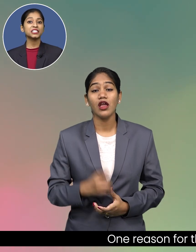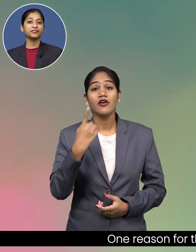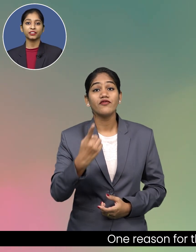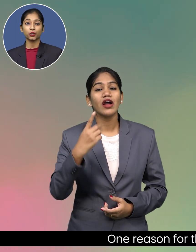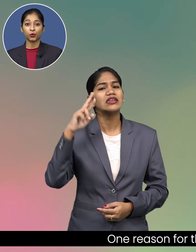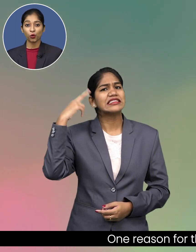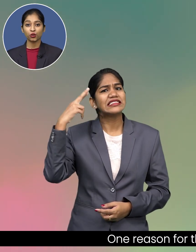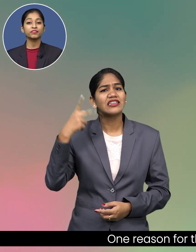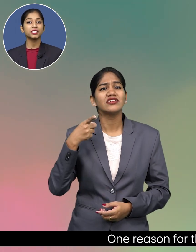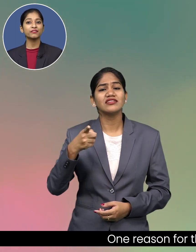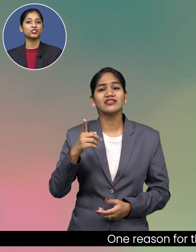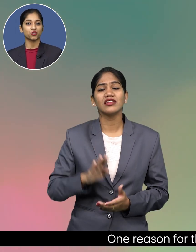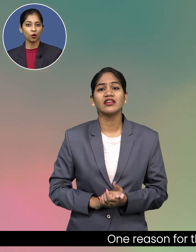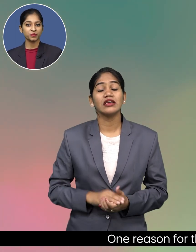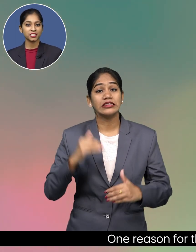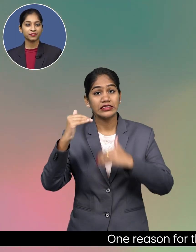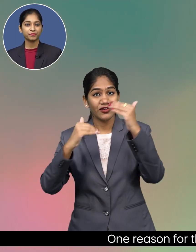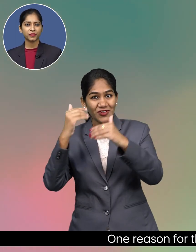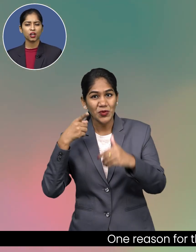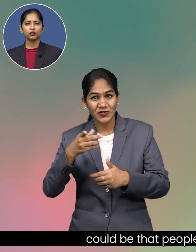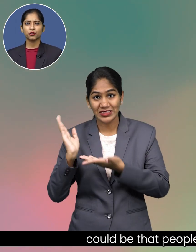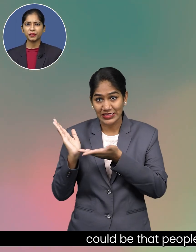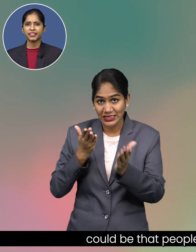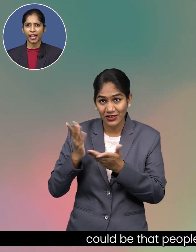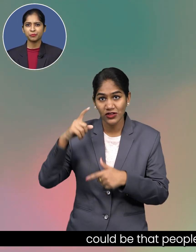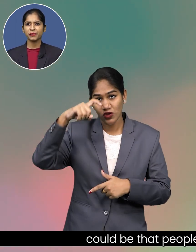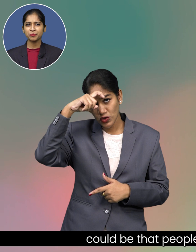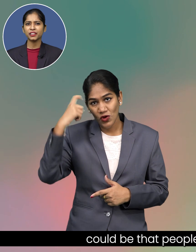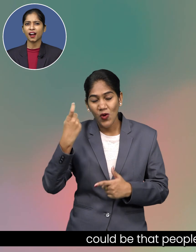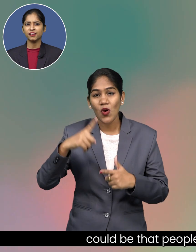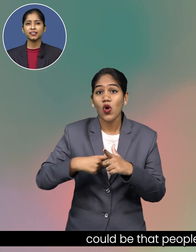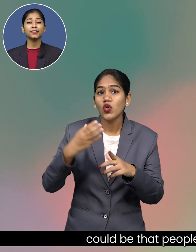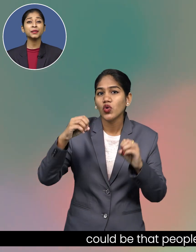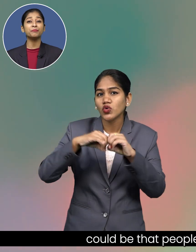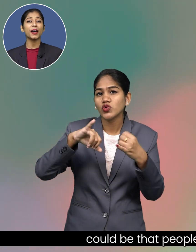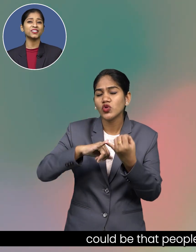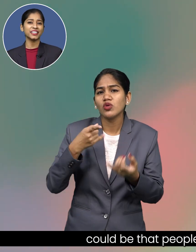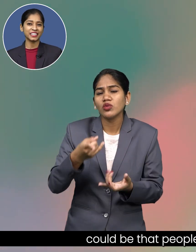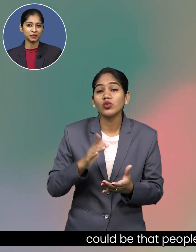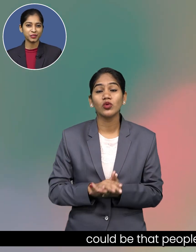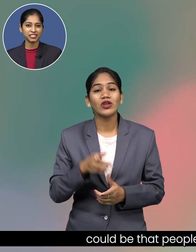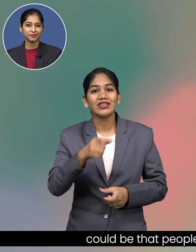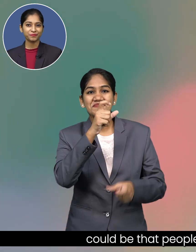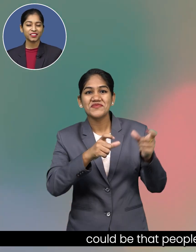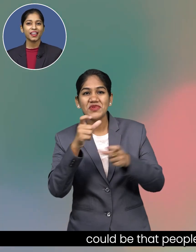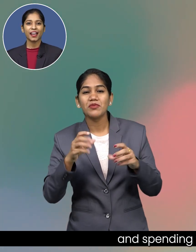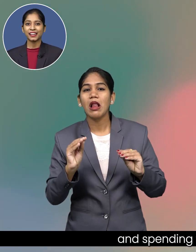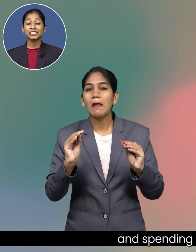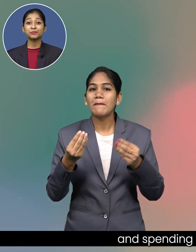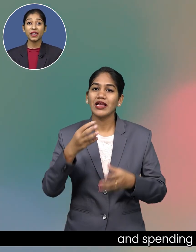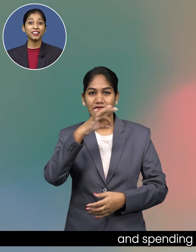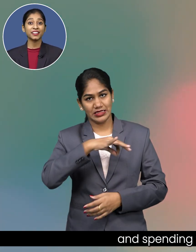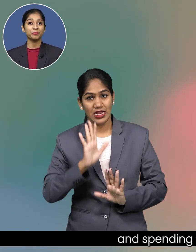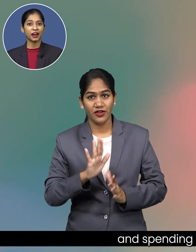One reason for the growth of service jobs could be that people are earning better incomes